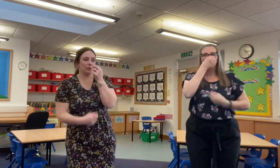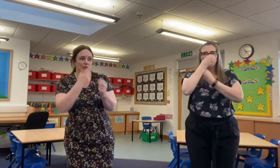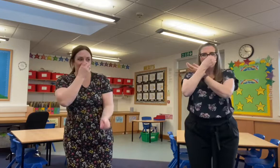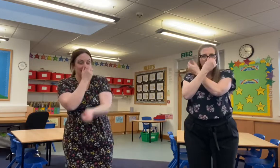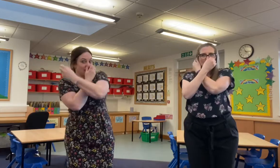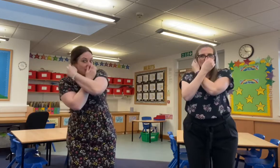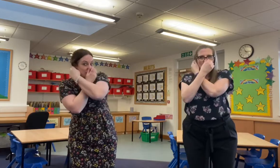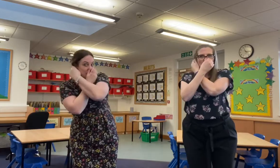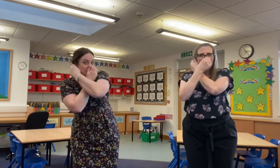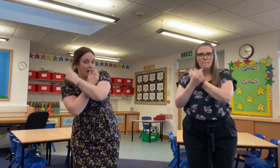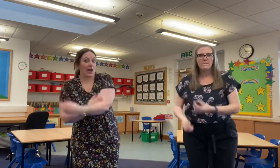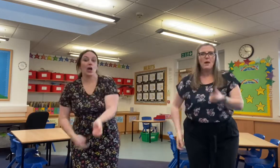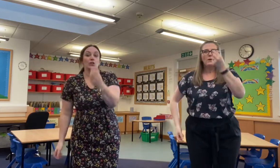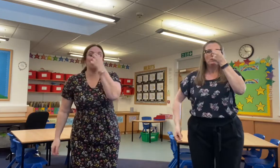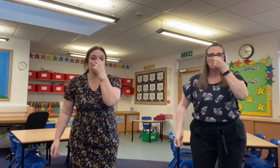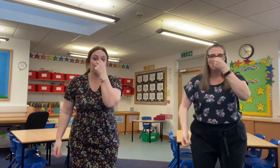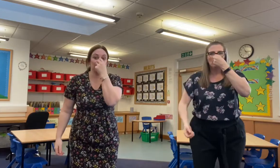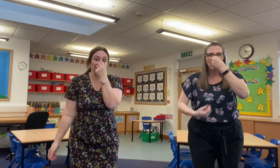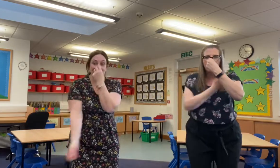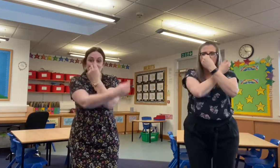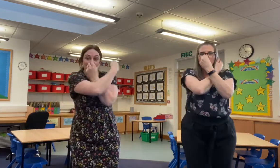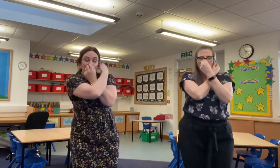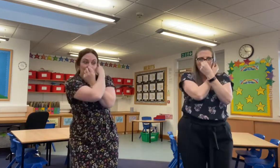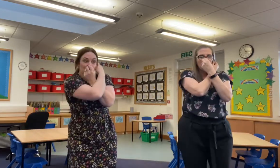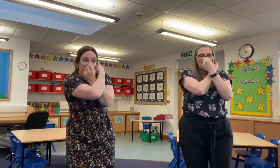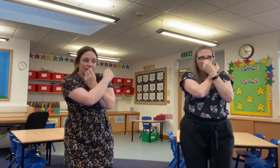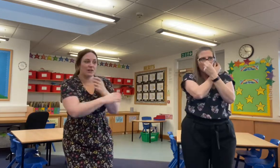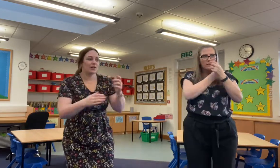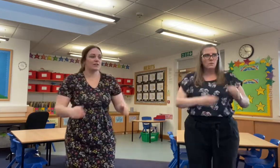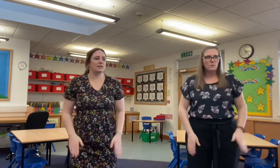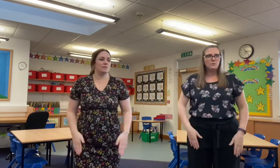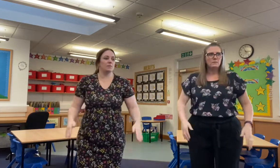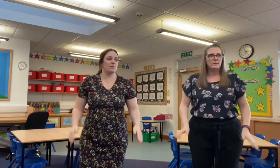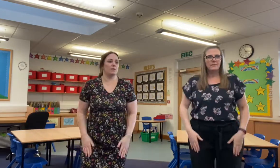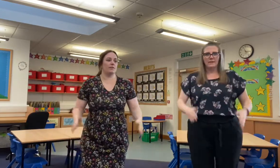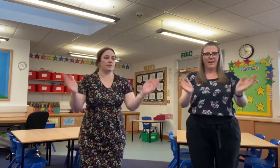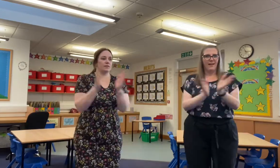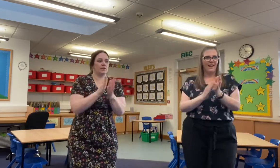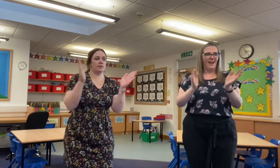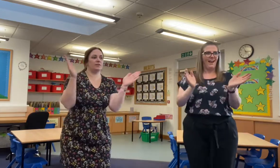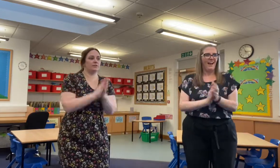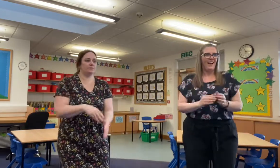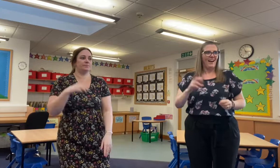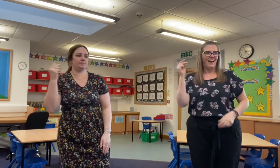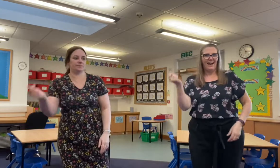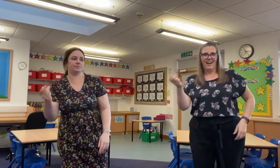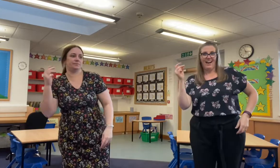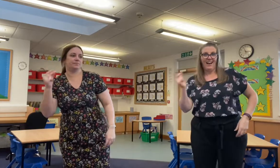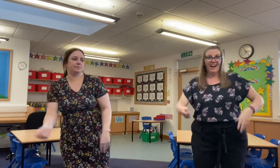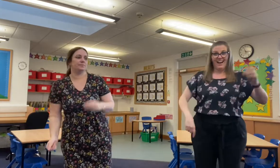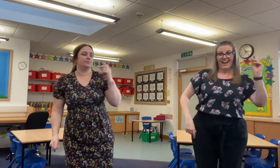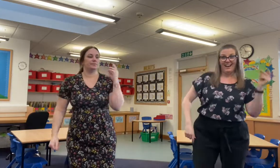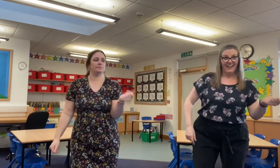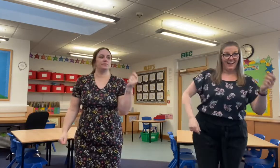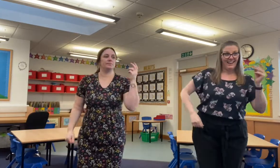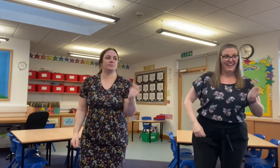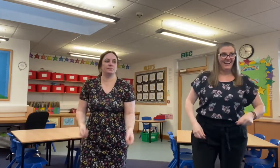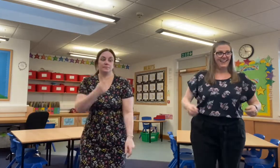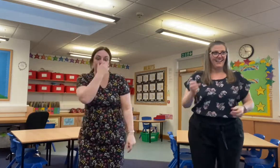doodly doo, doodly doo. It's a simple little song. There's not much to it. All